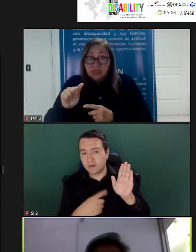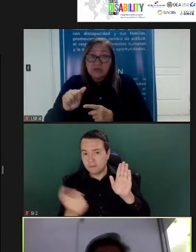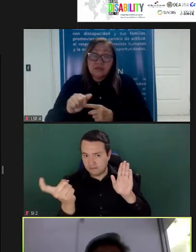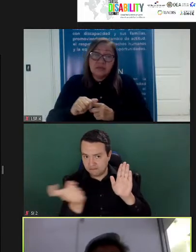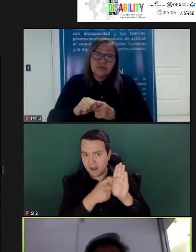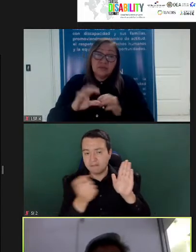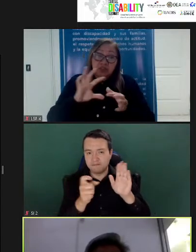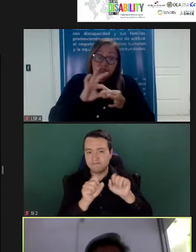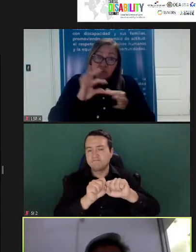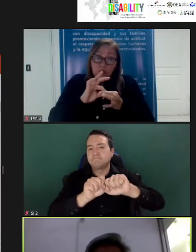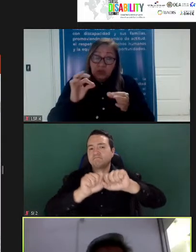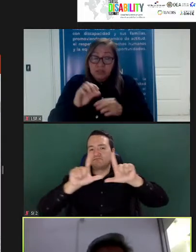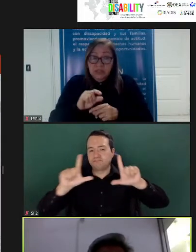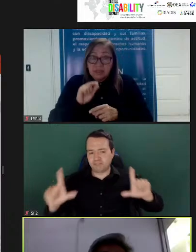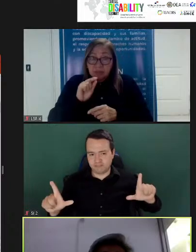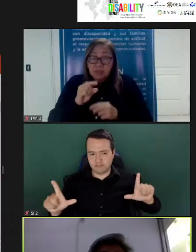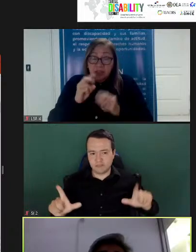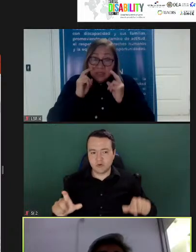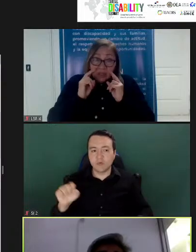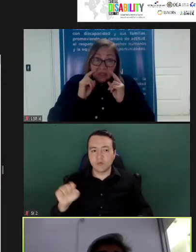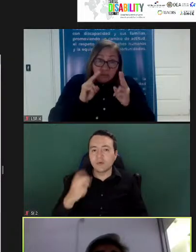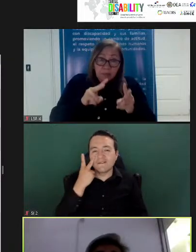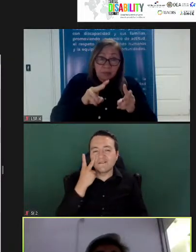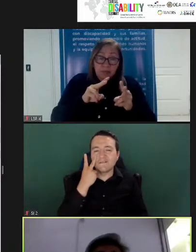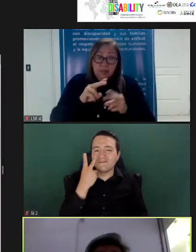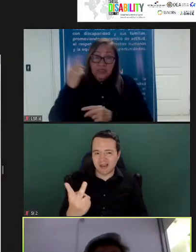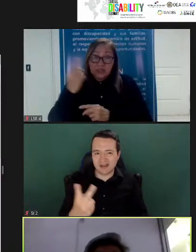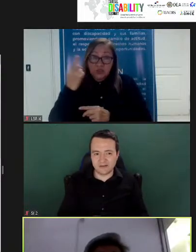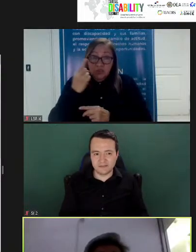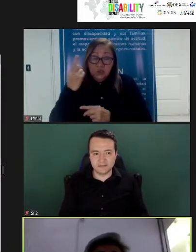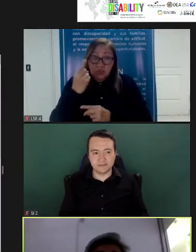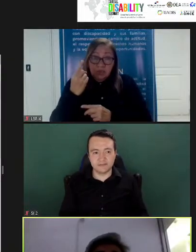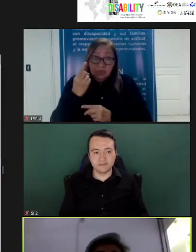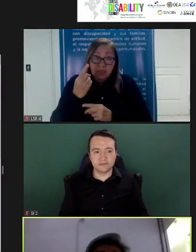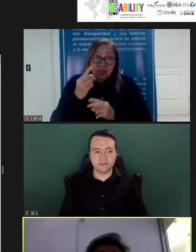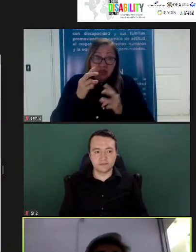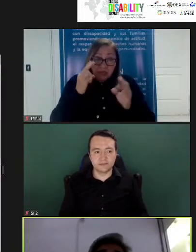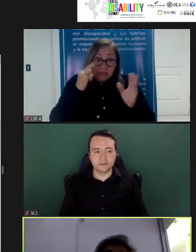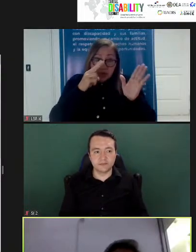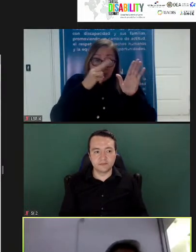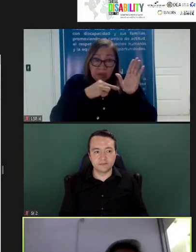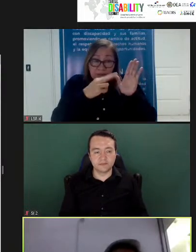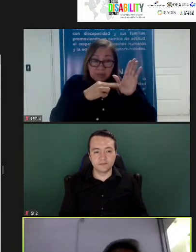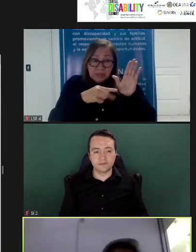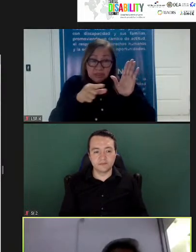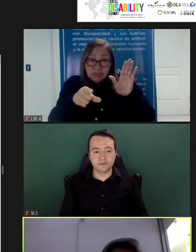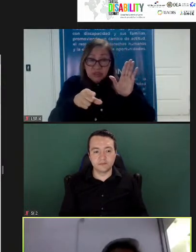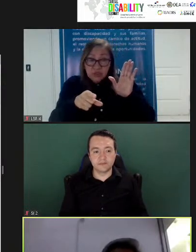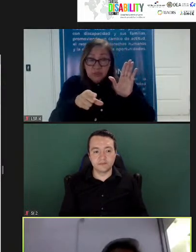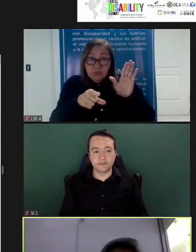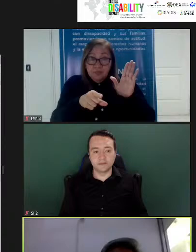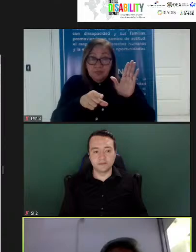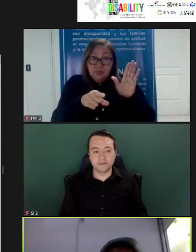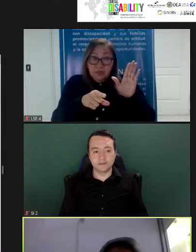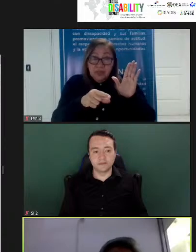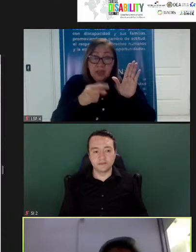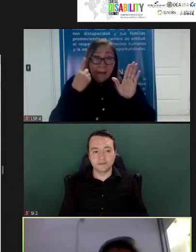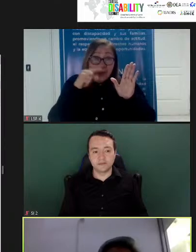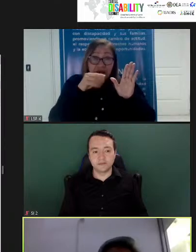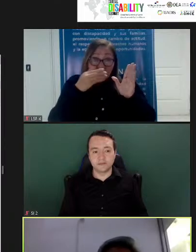press the link of the survey so that you can just see uh its presentation